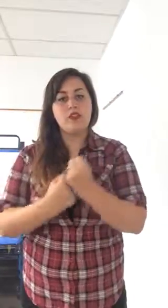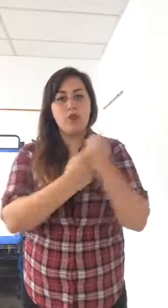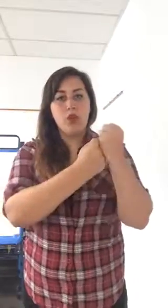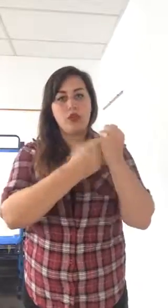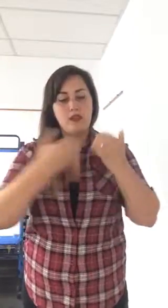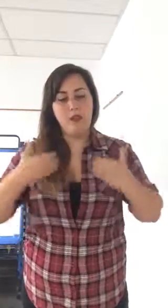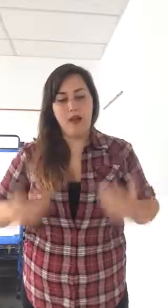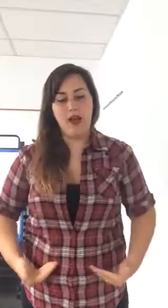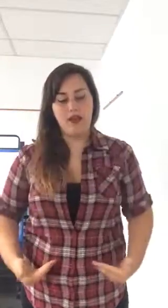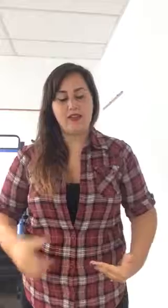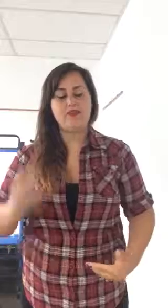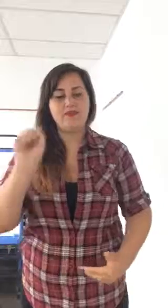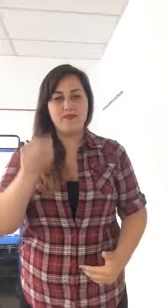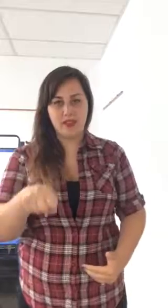It does.